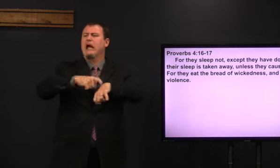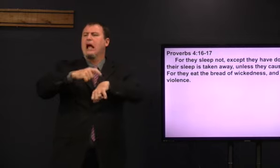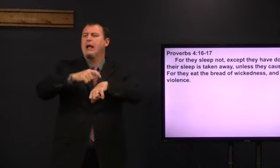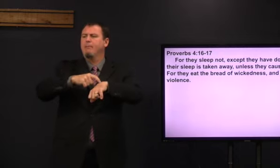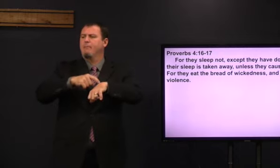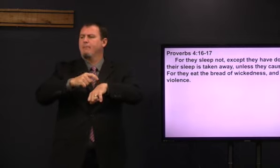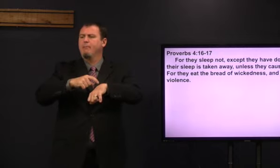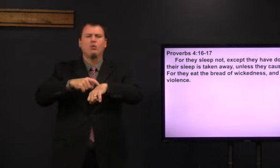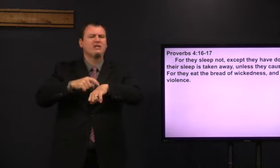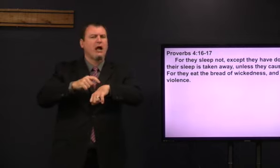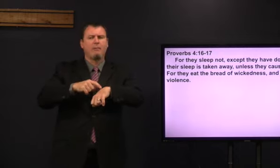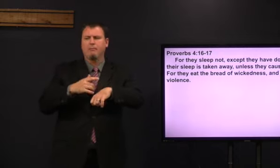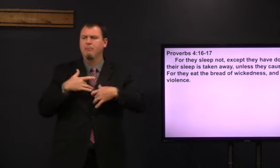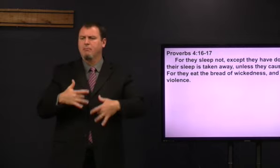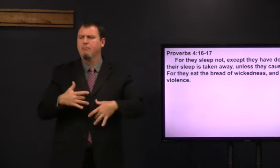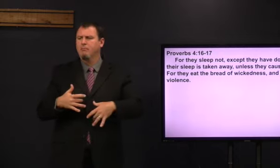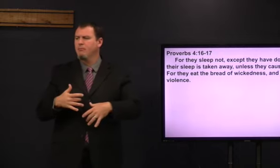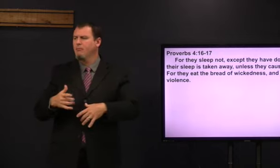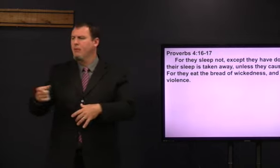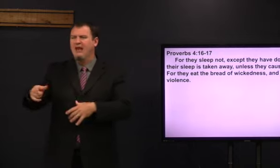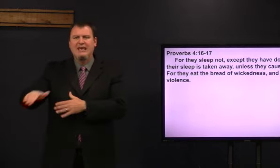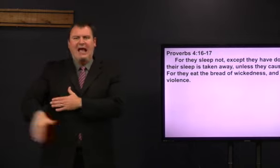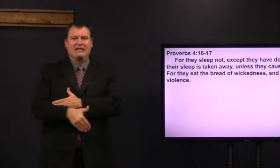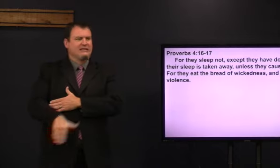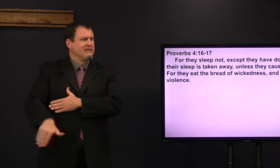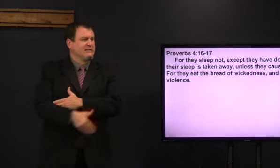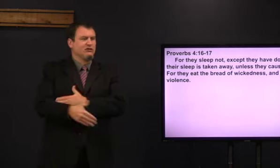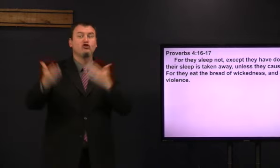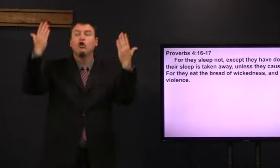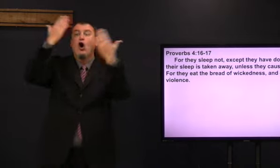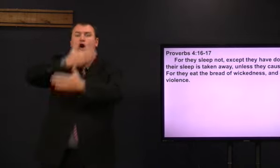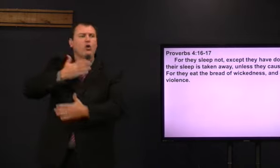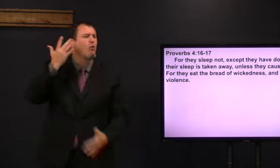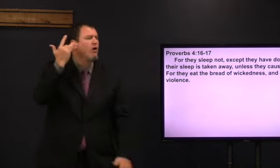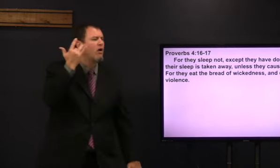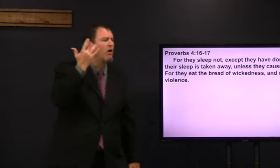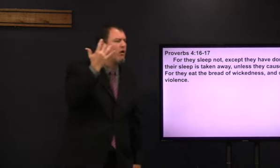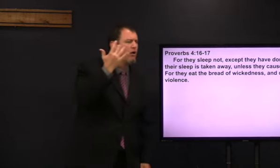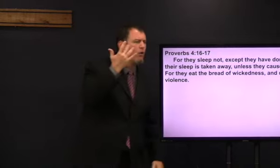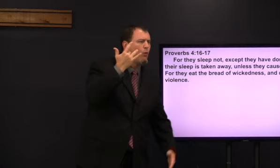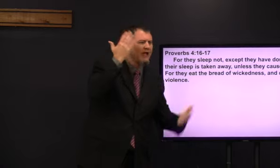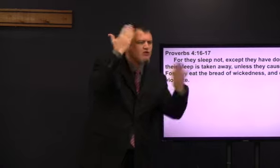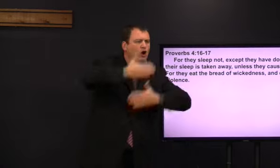Modern times versus old times. I'm talking about when? At night. In the dark.